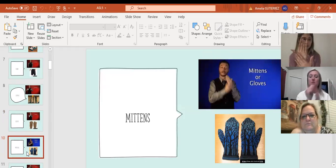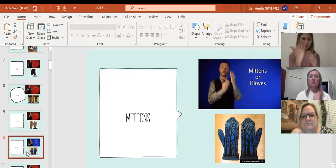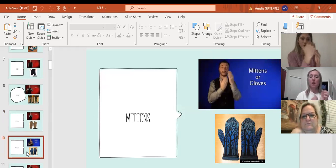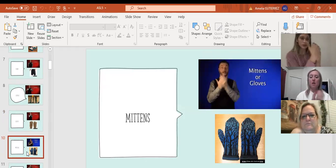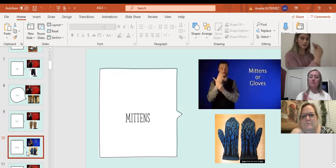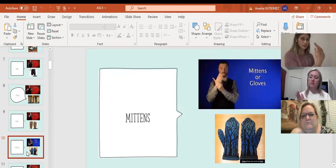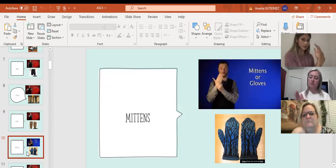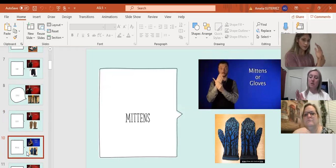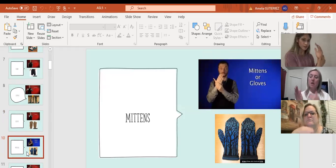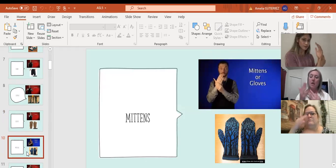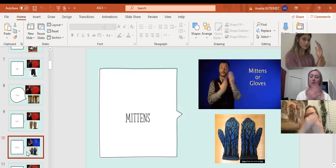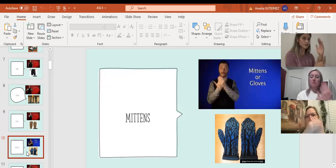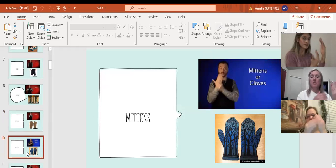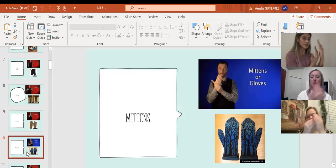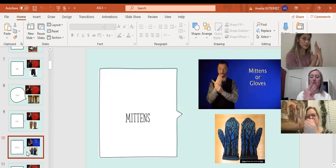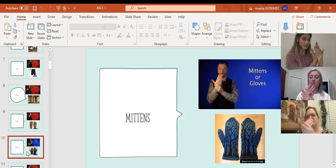Mittens.